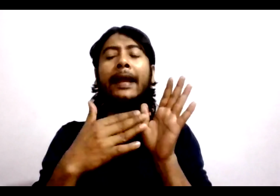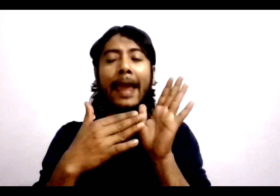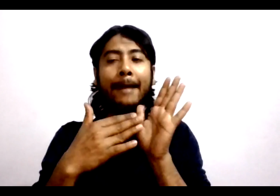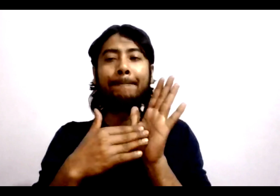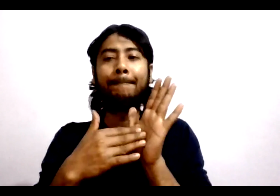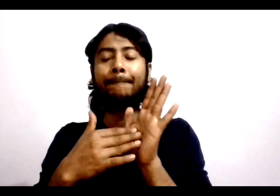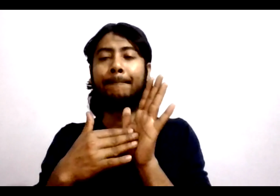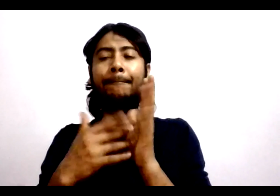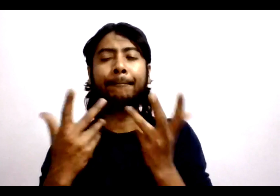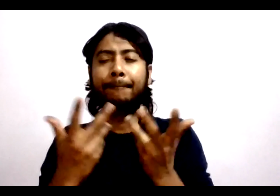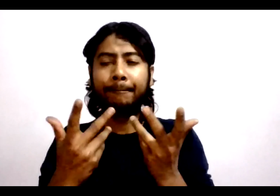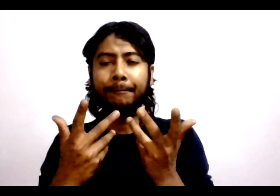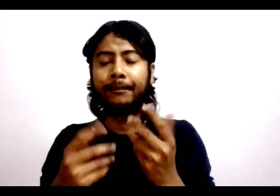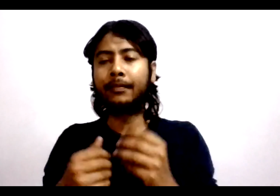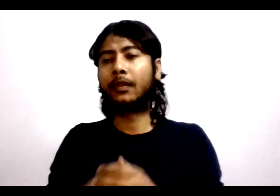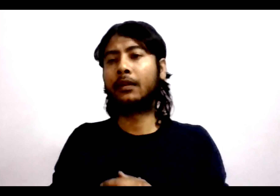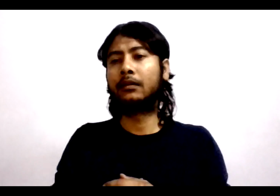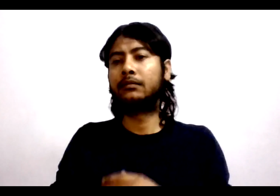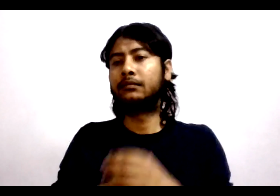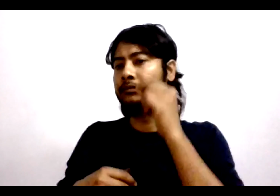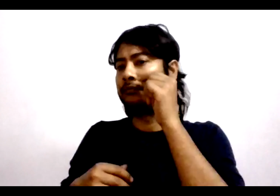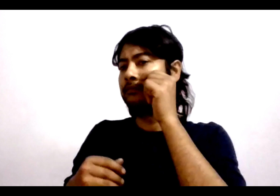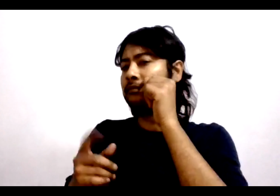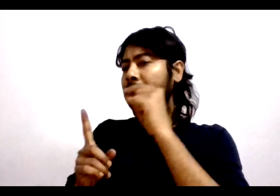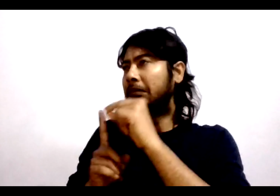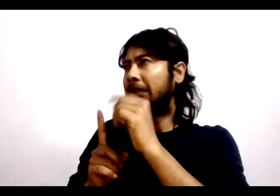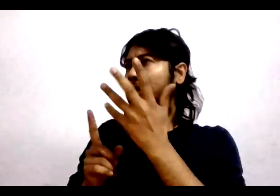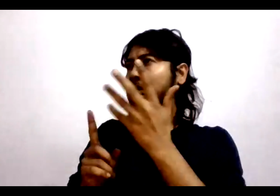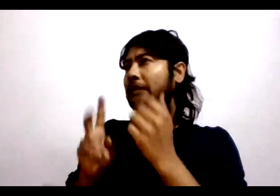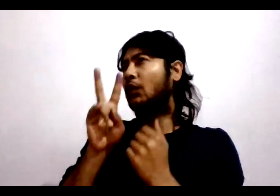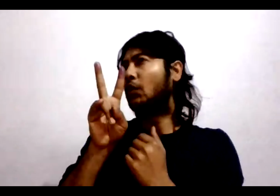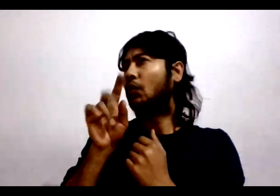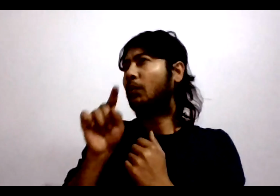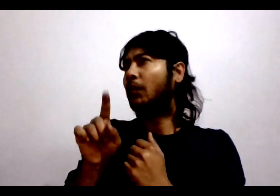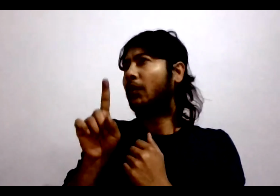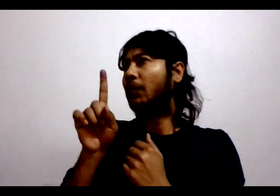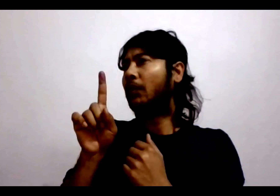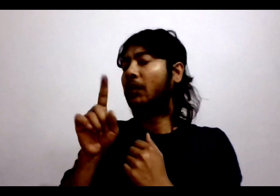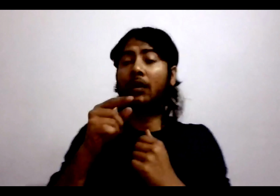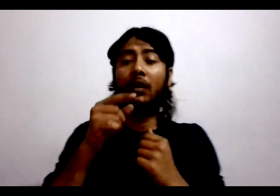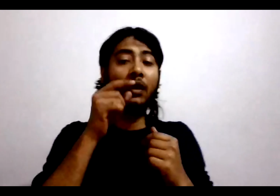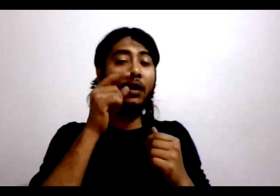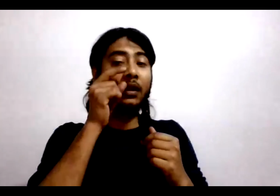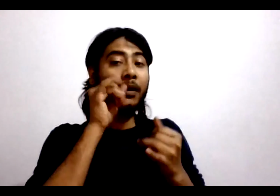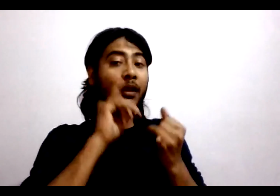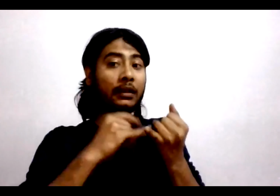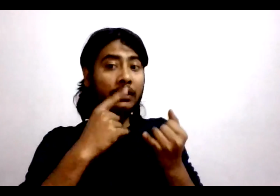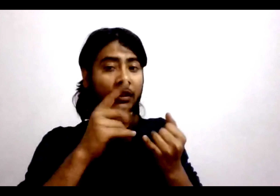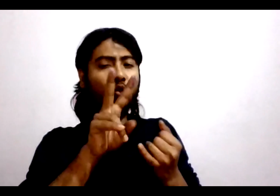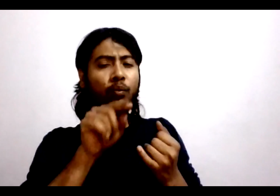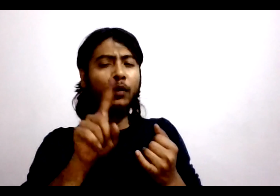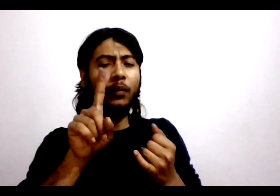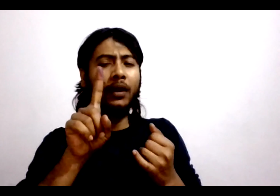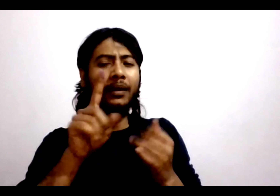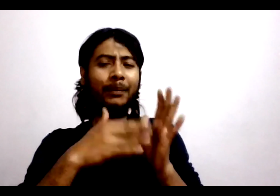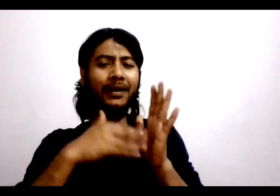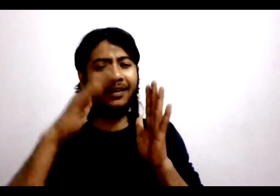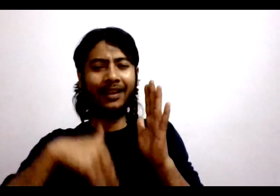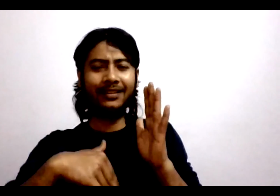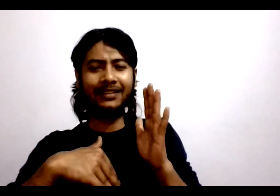becomes? It must be less than 2.1 meter, right? Yes, definitely. So from that perspective, you are